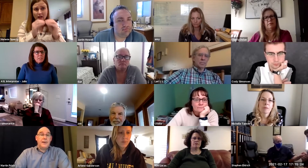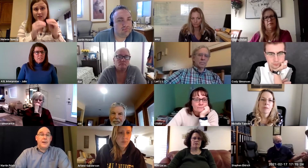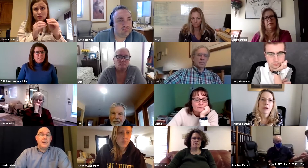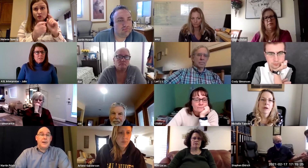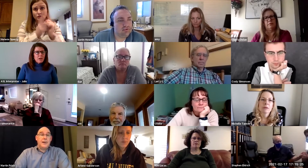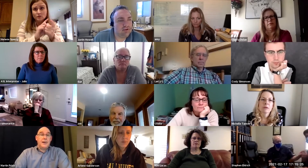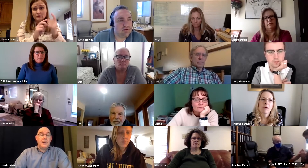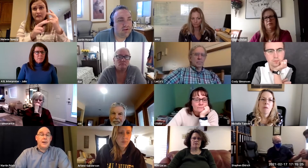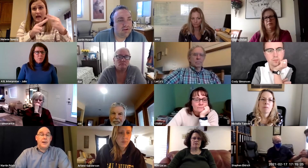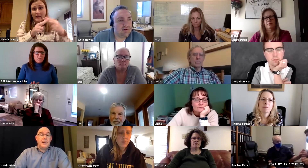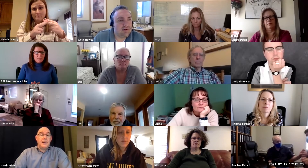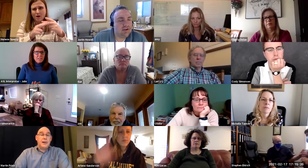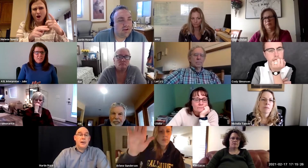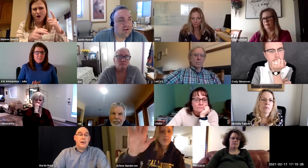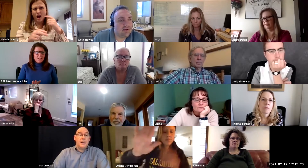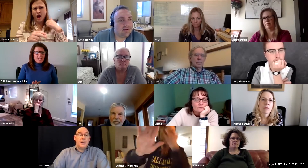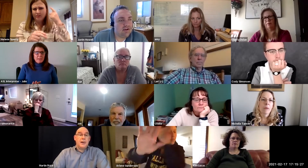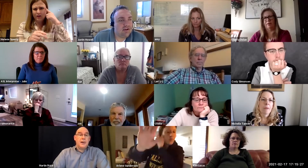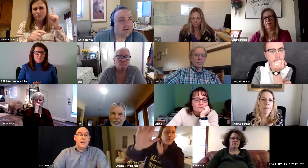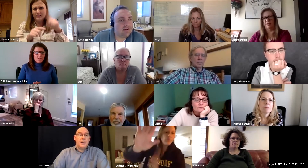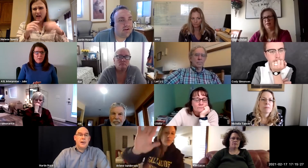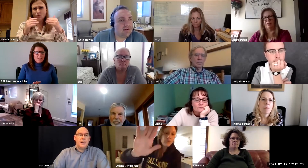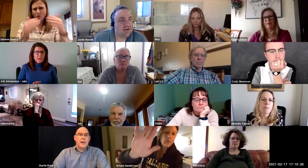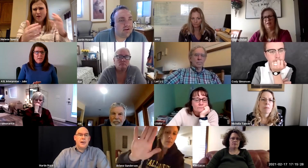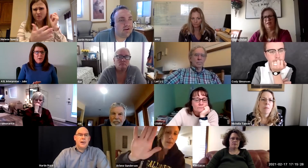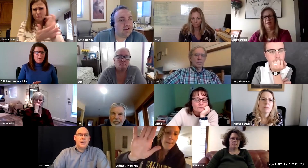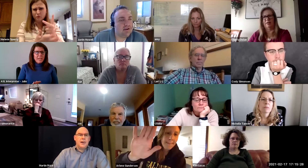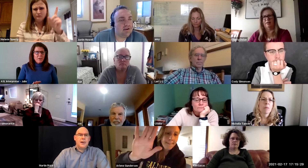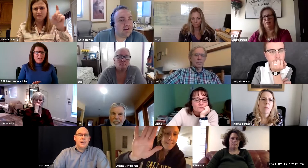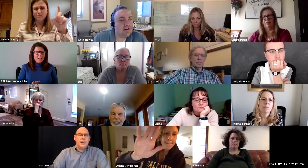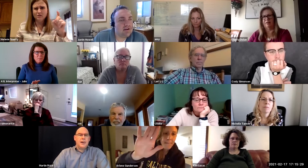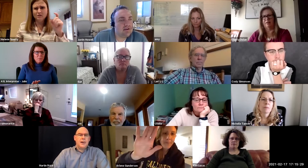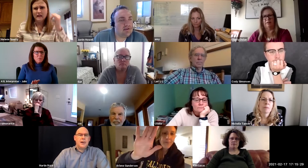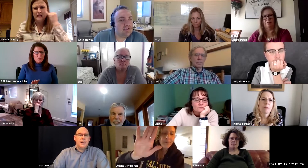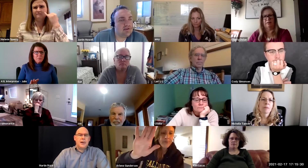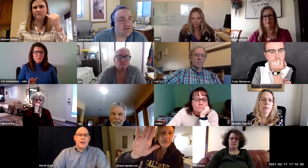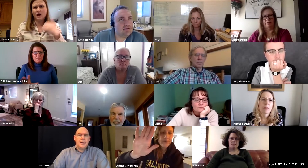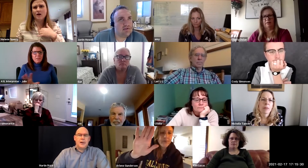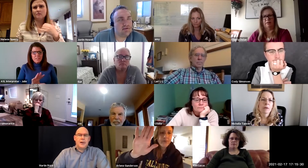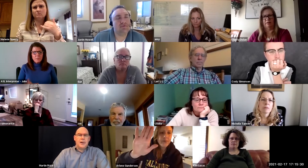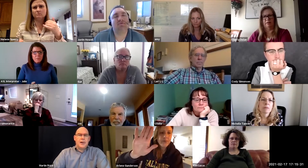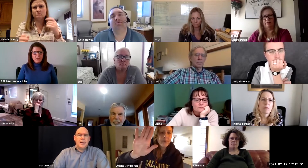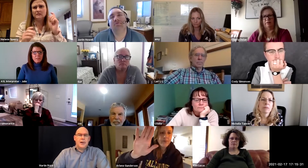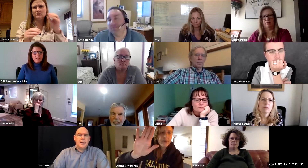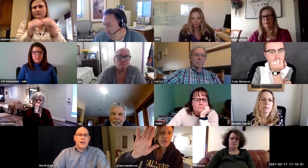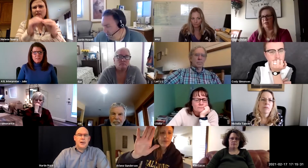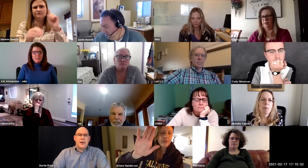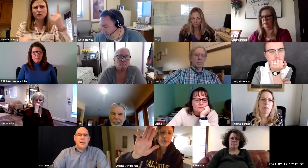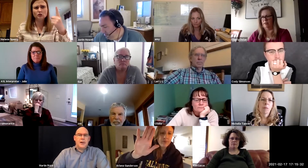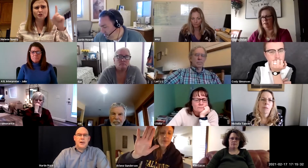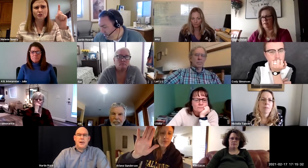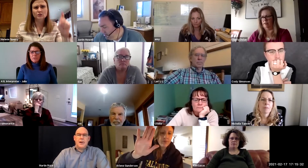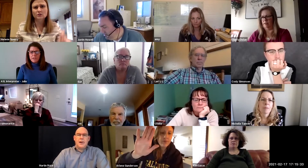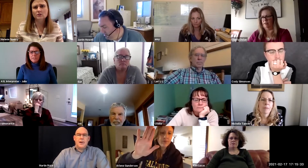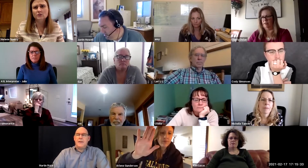So the minutes, I'm supposed to fix the name, correct? I thought we can't go ahead and approve until we do that. Is